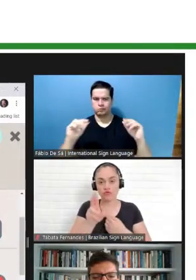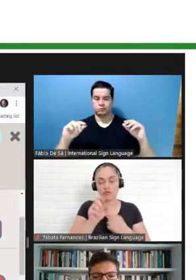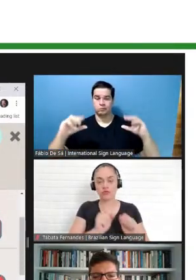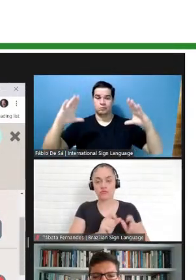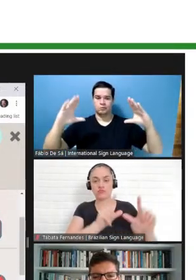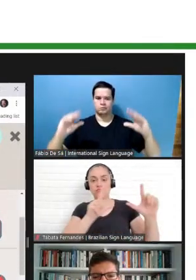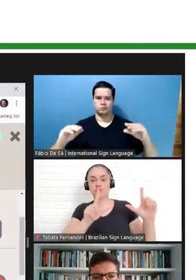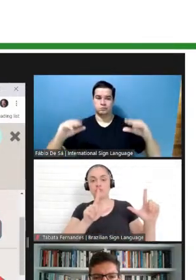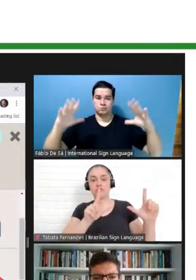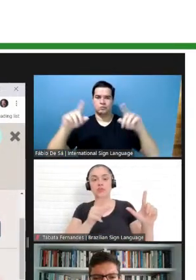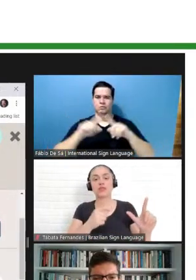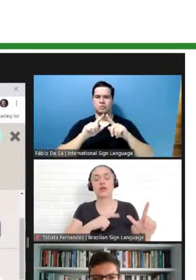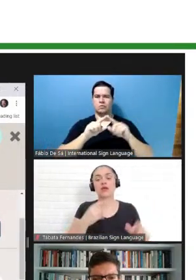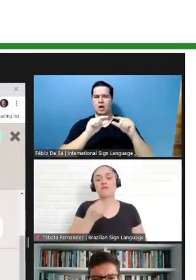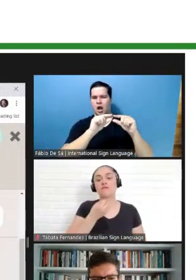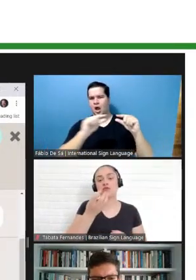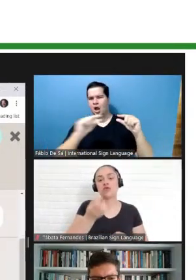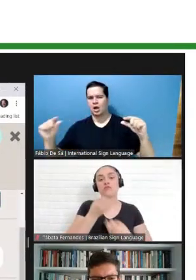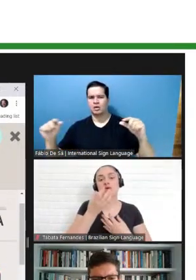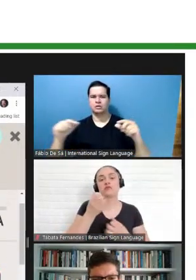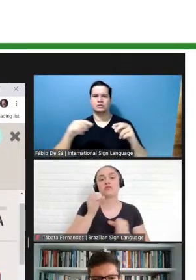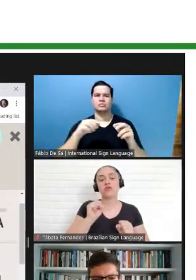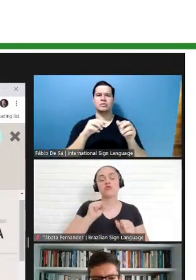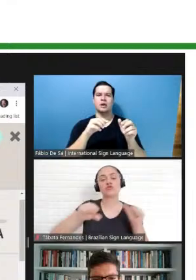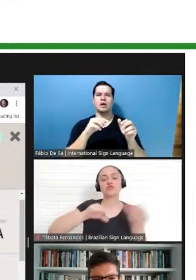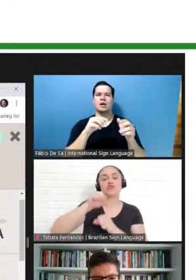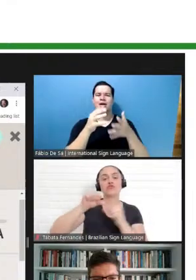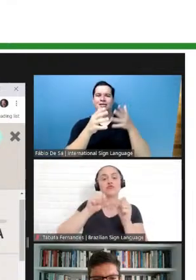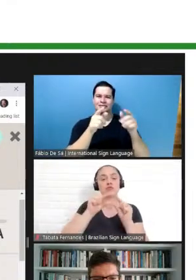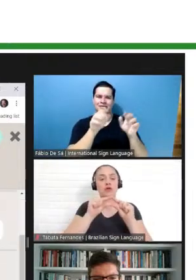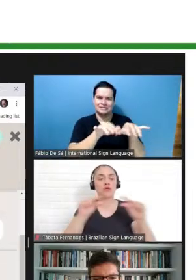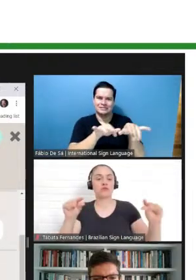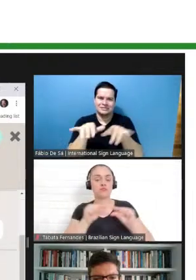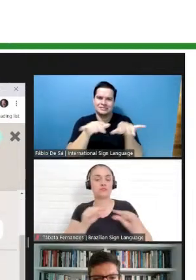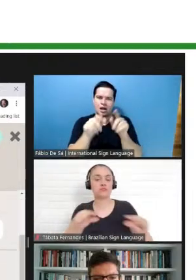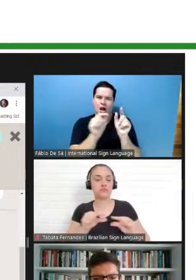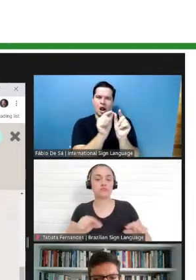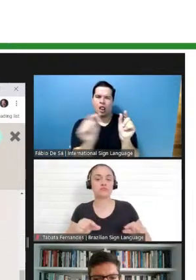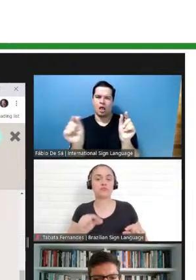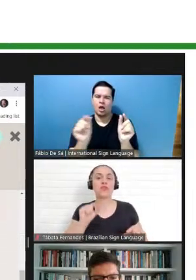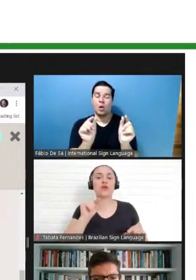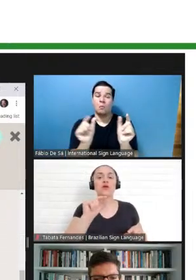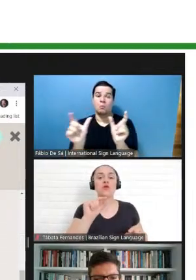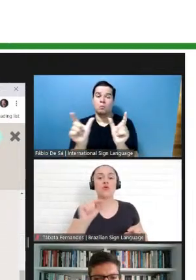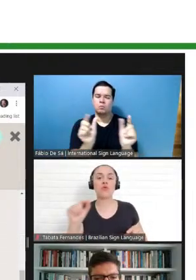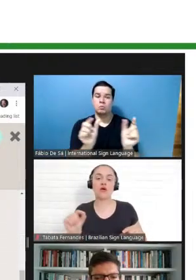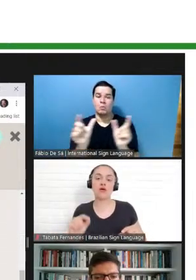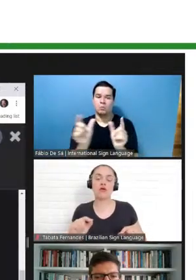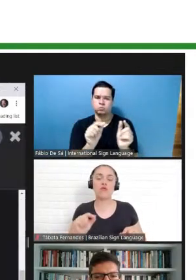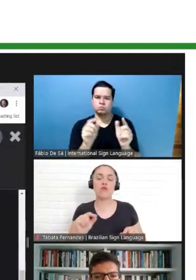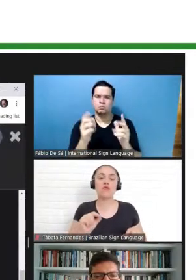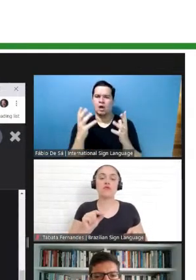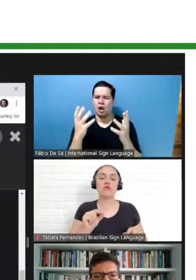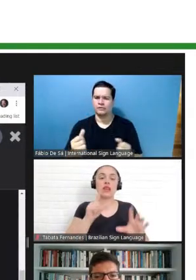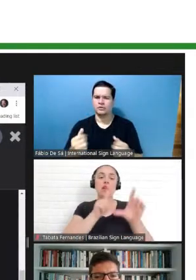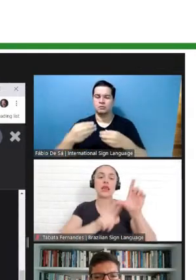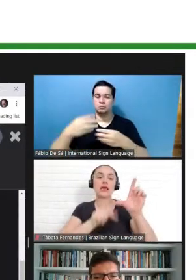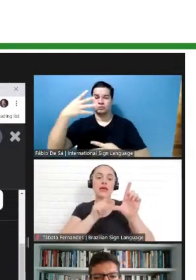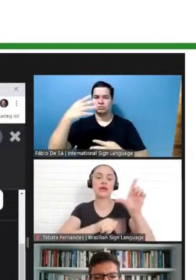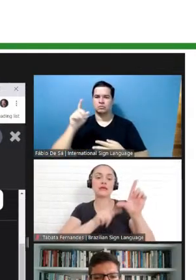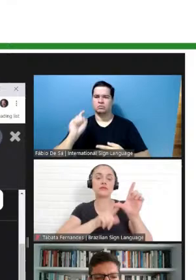this information. They can change the spacing, the font, the contrast, all sorts of